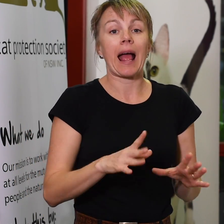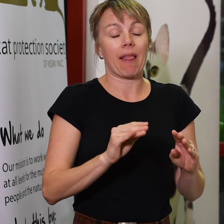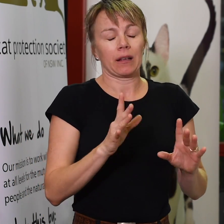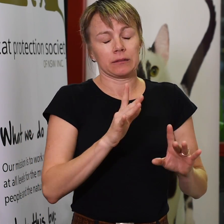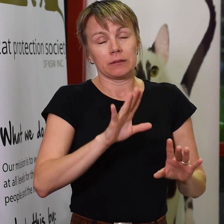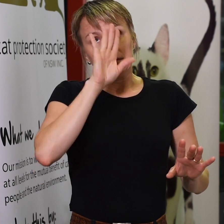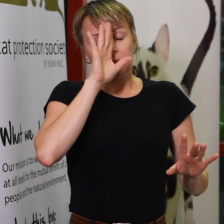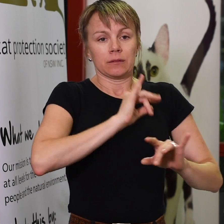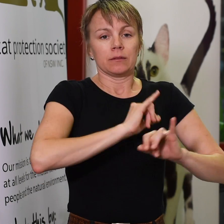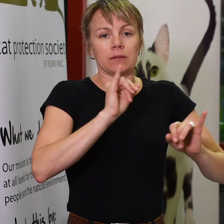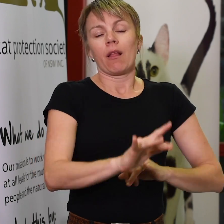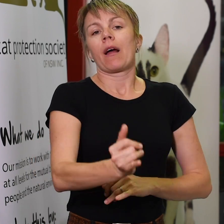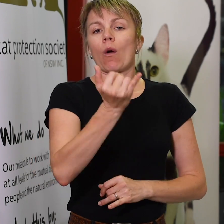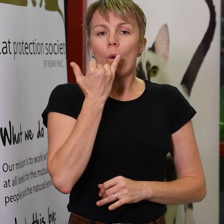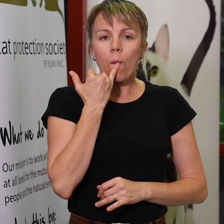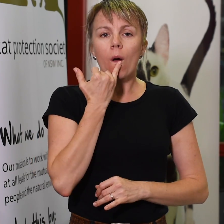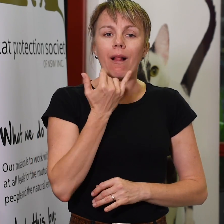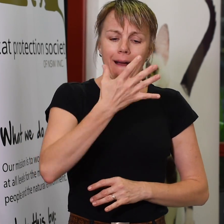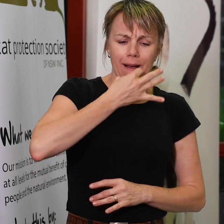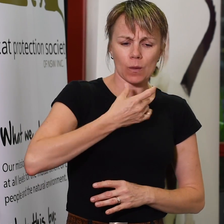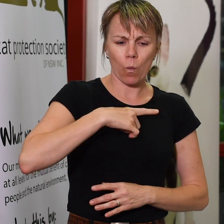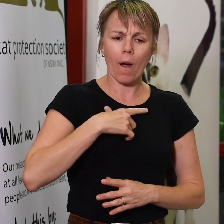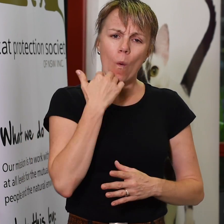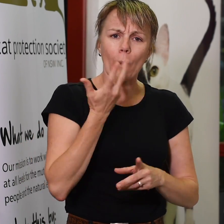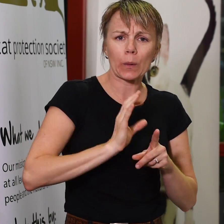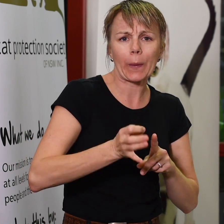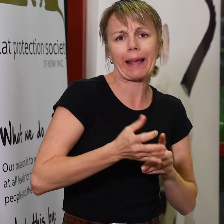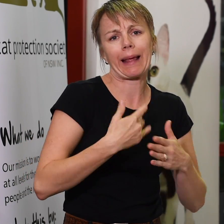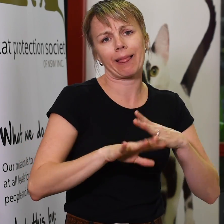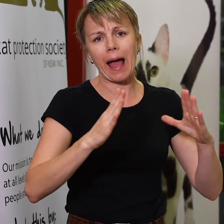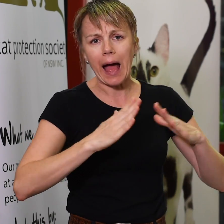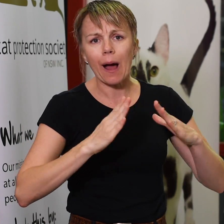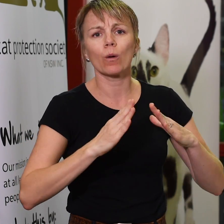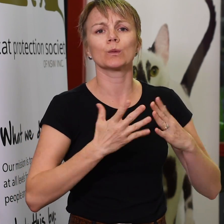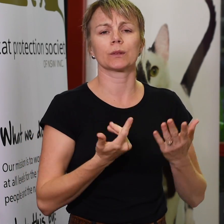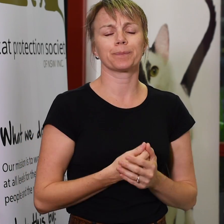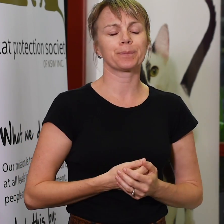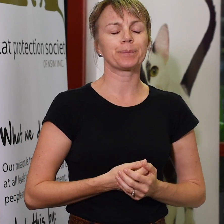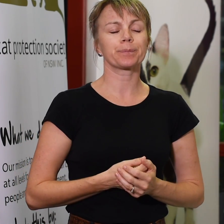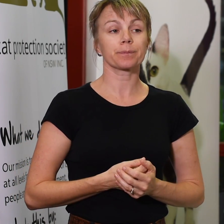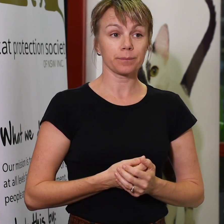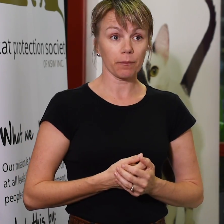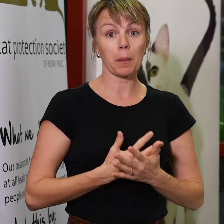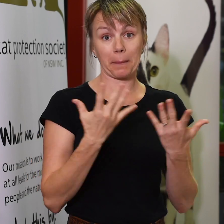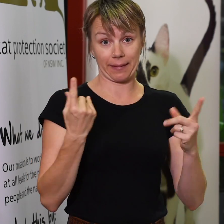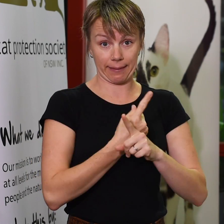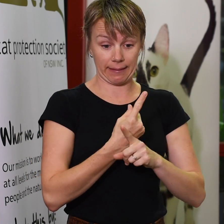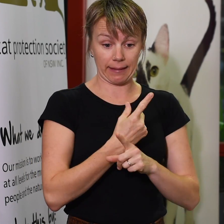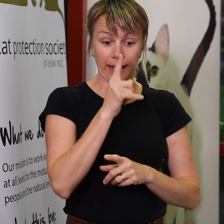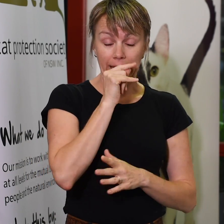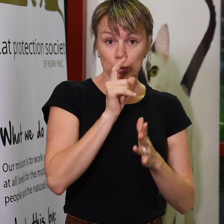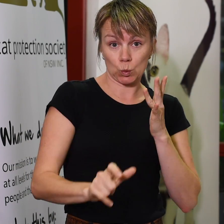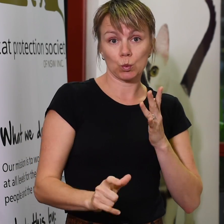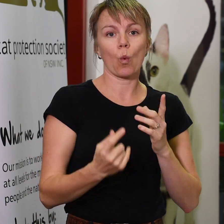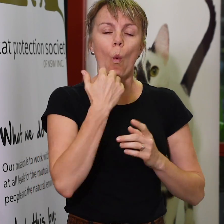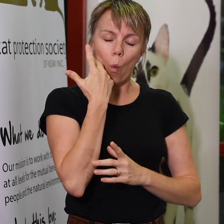Why is my cat urinating or toileting everywhere they're not supposed to? A big thing you can do is change your kitty litter